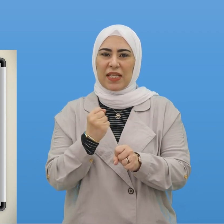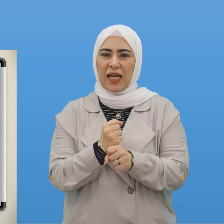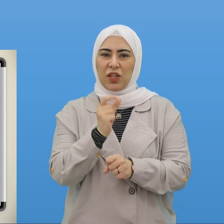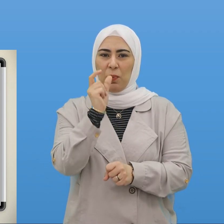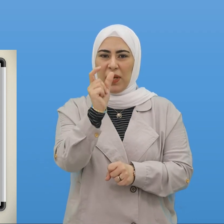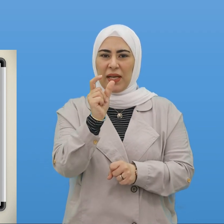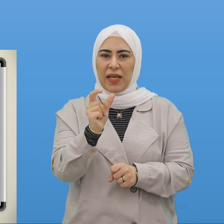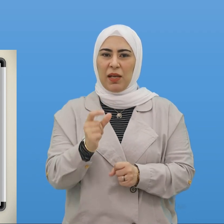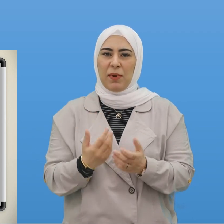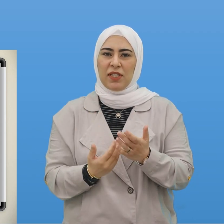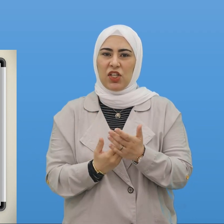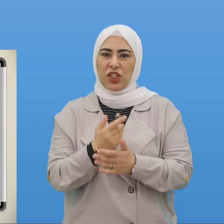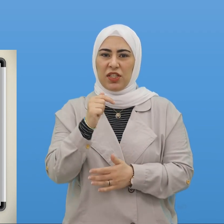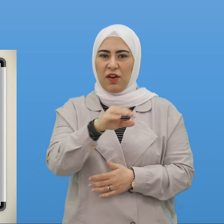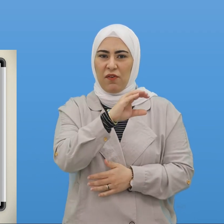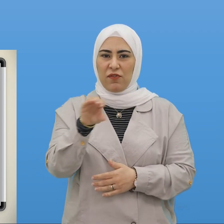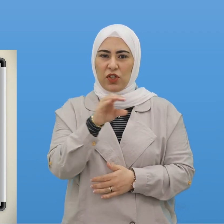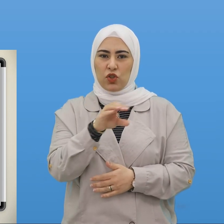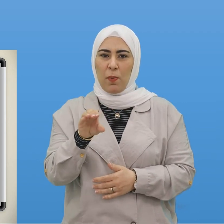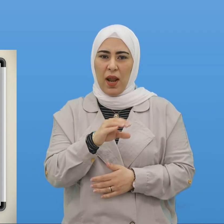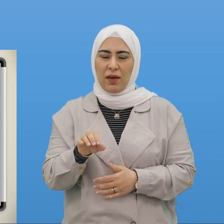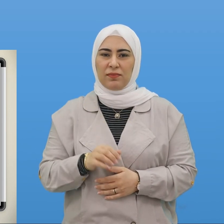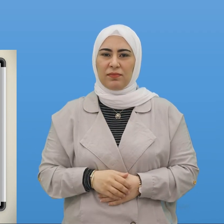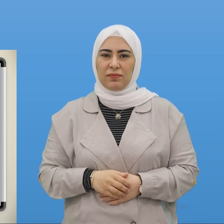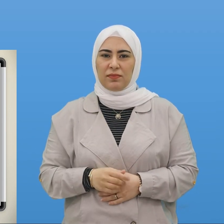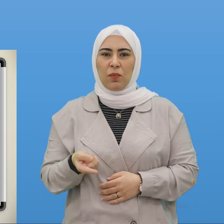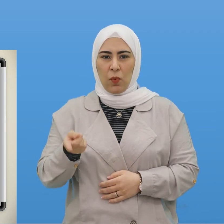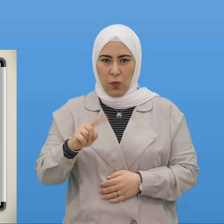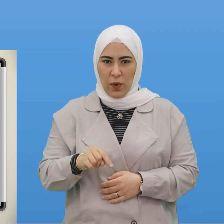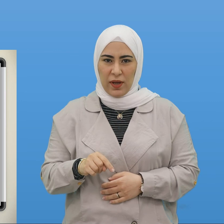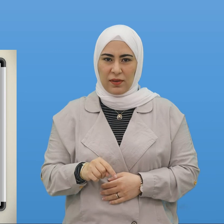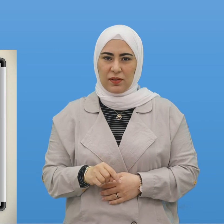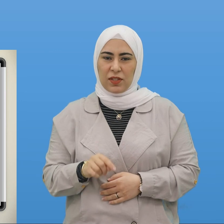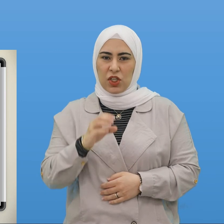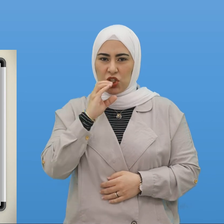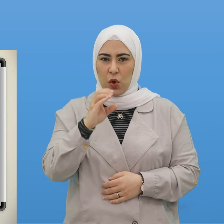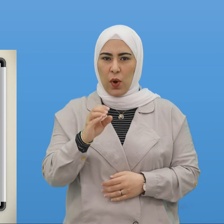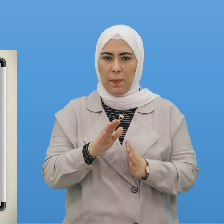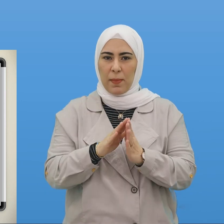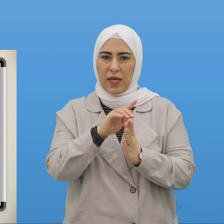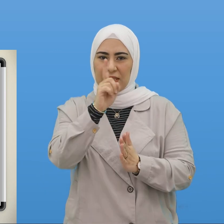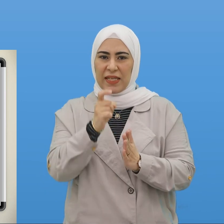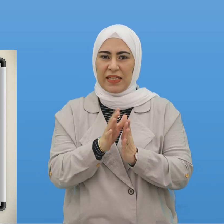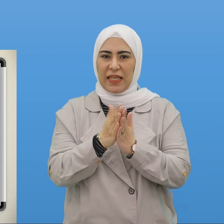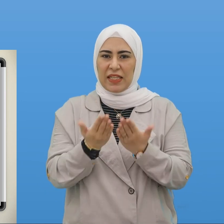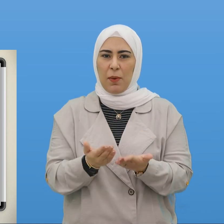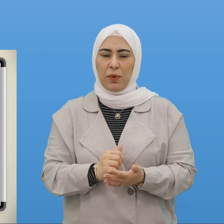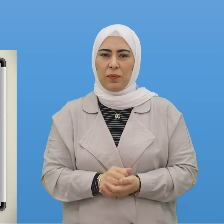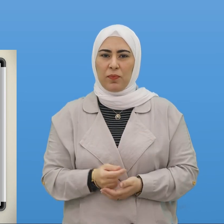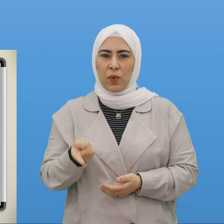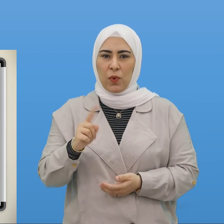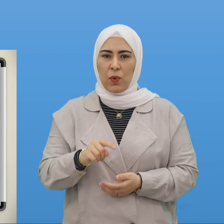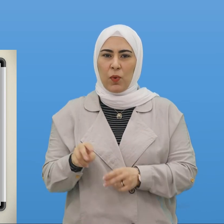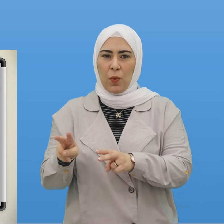the new vocabulary items in sentences, answer the set book questions,